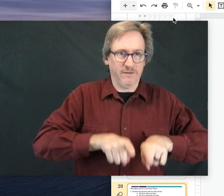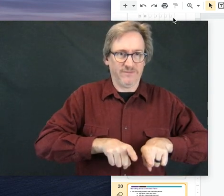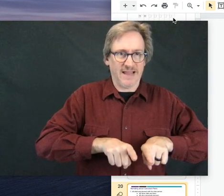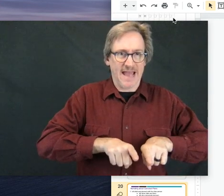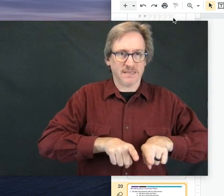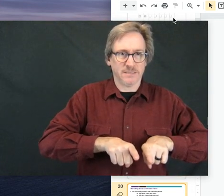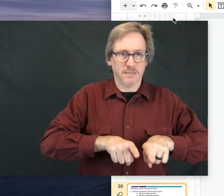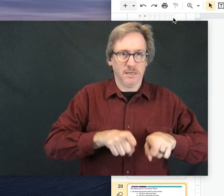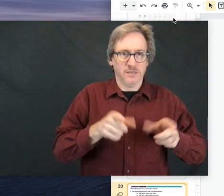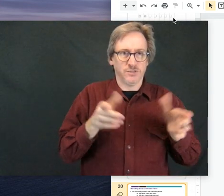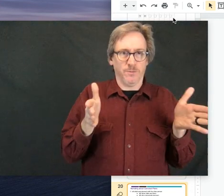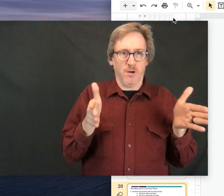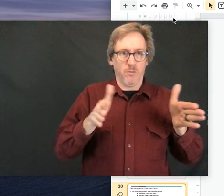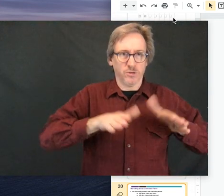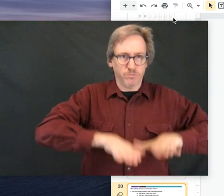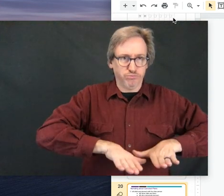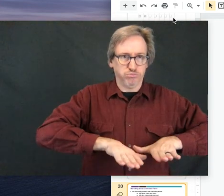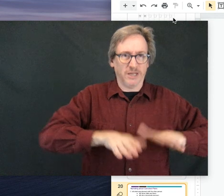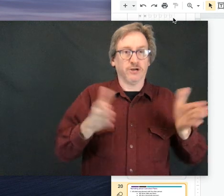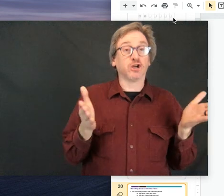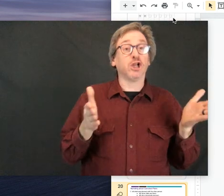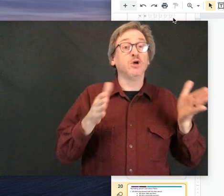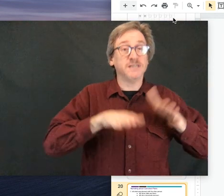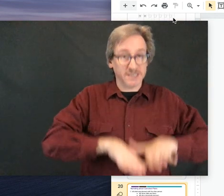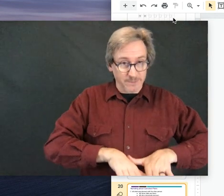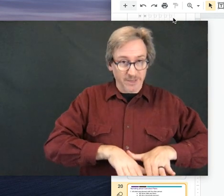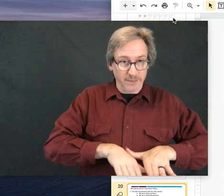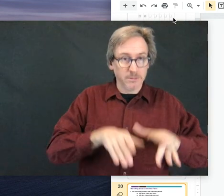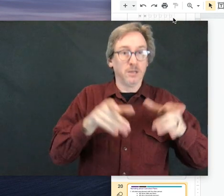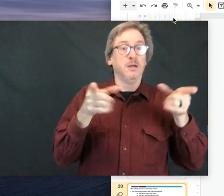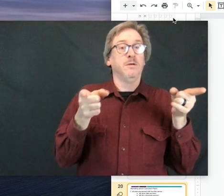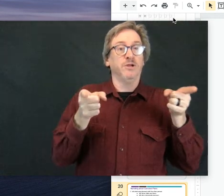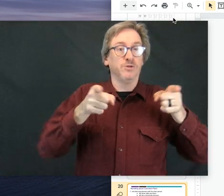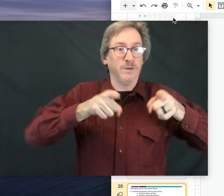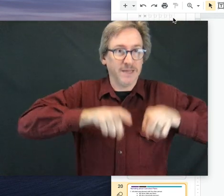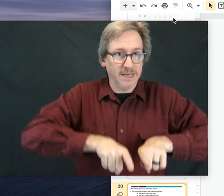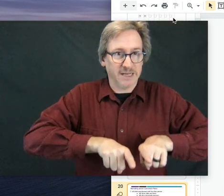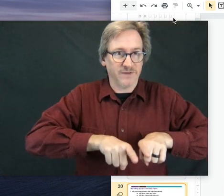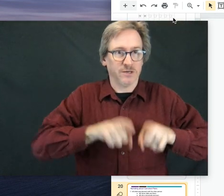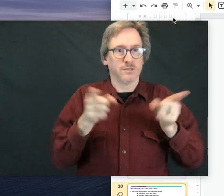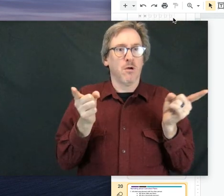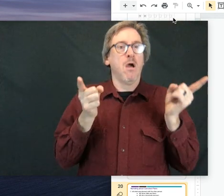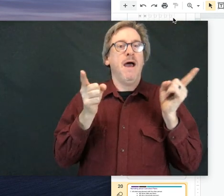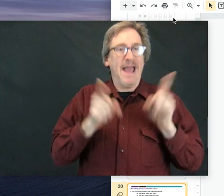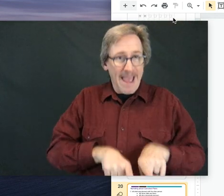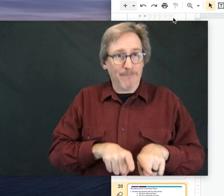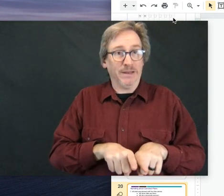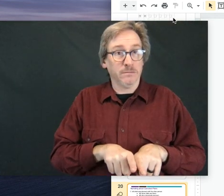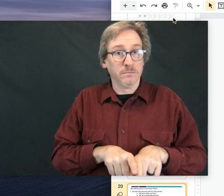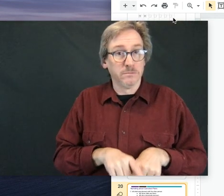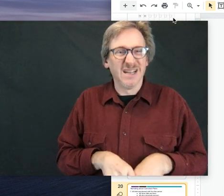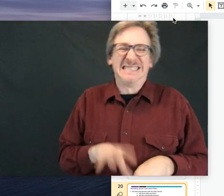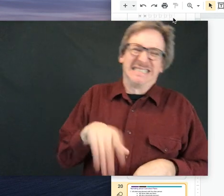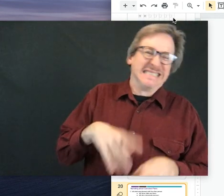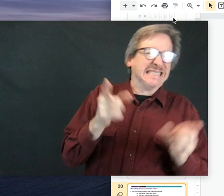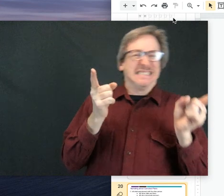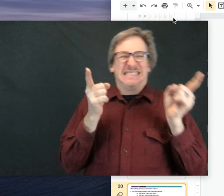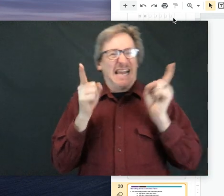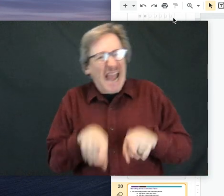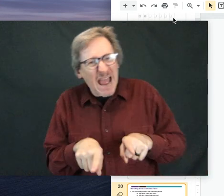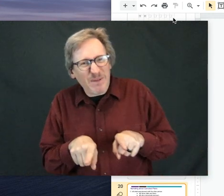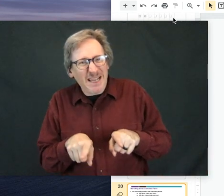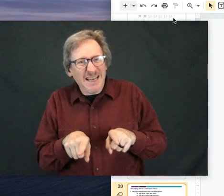rotate flat. So the palm goes like you're closing something, but you're doing it with the index fingers. Happen.